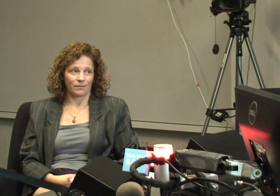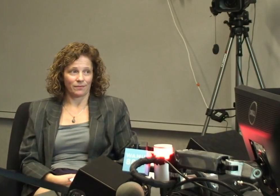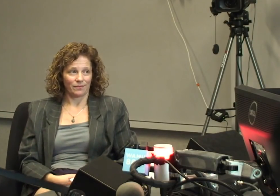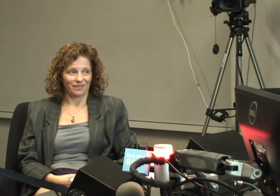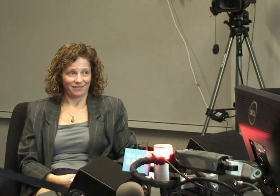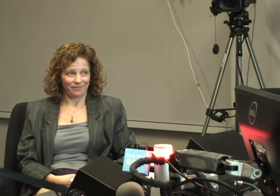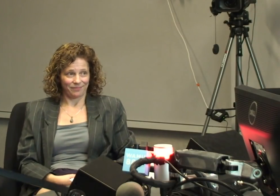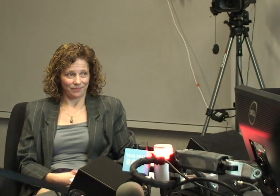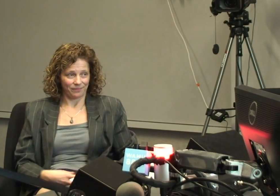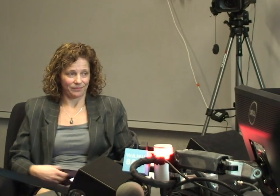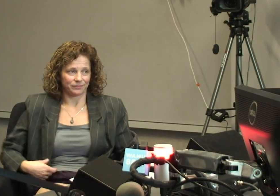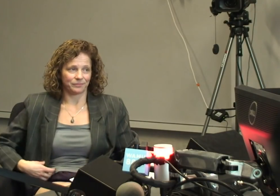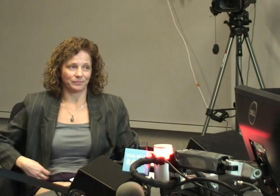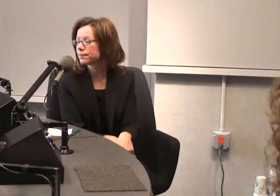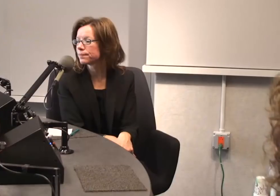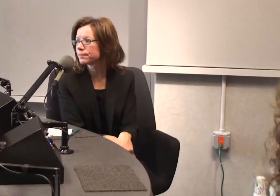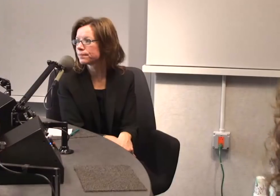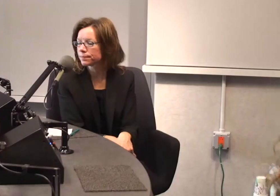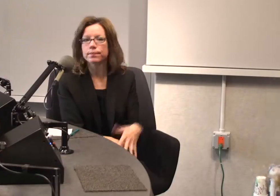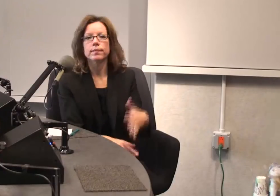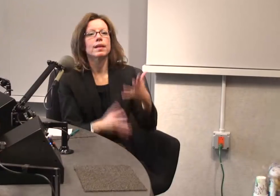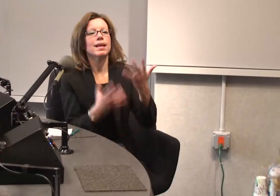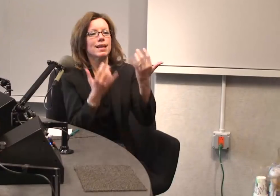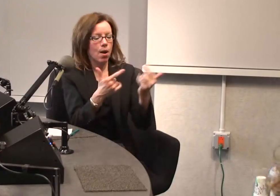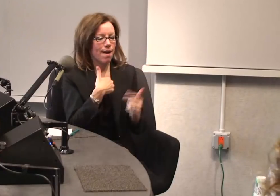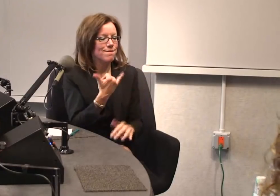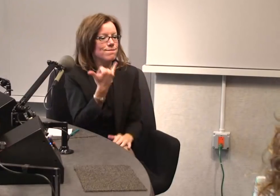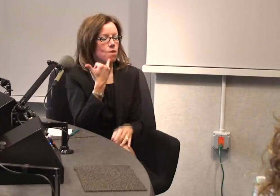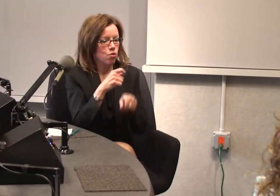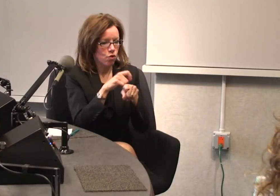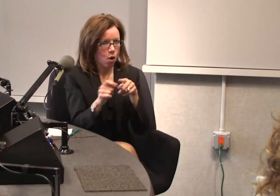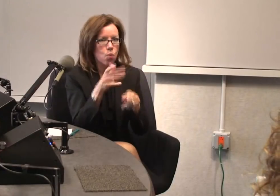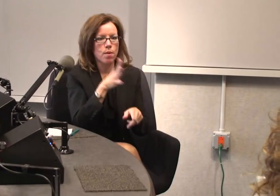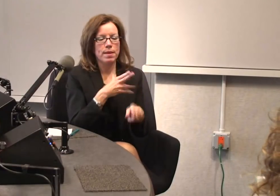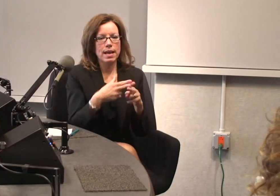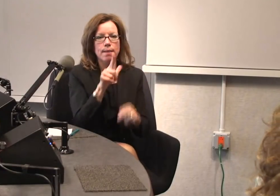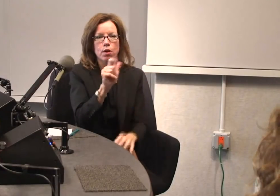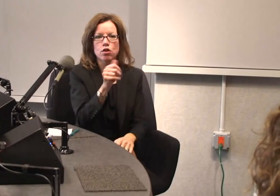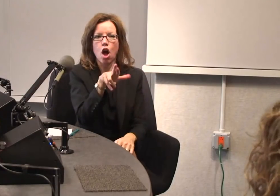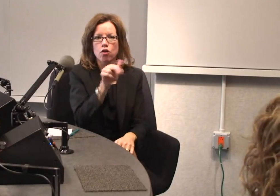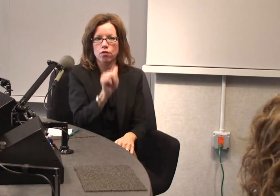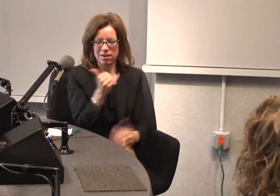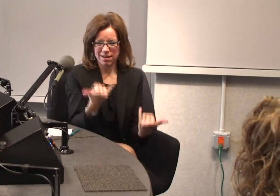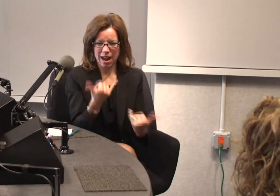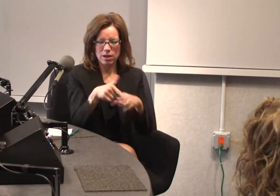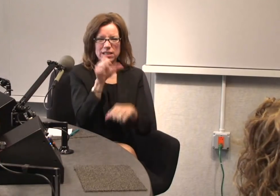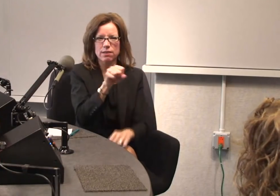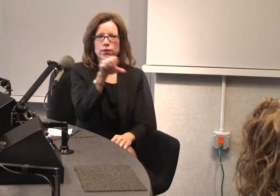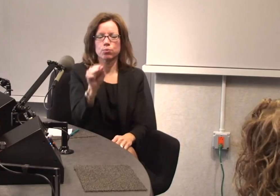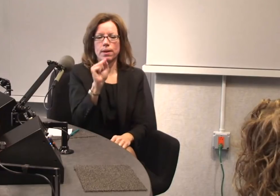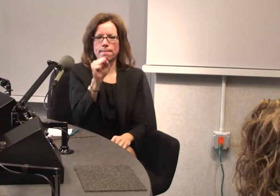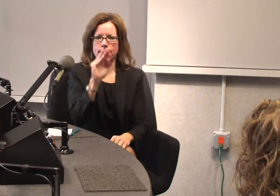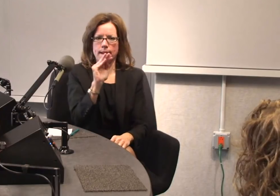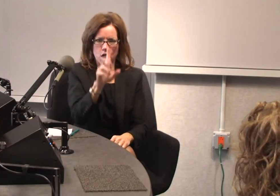best way to describe it. Let's go to the phones and talk with Laura in Silver Spring, Maryland. Laura, you are on the air. Go ahead, please.